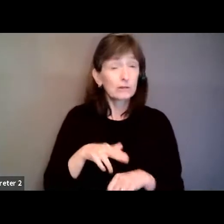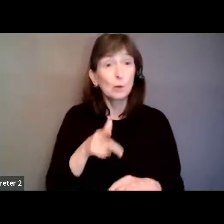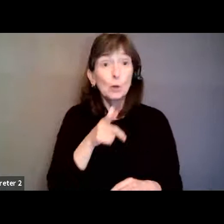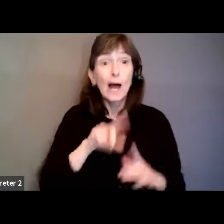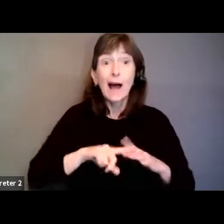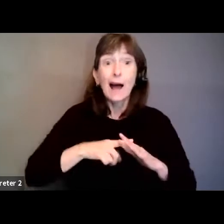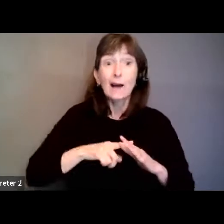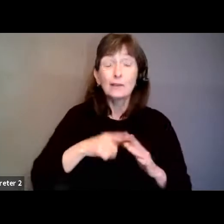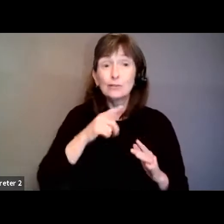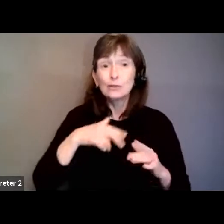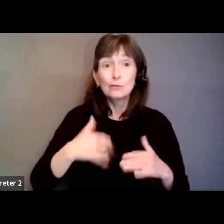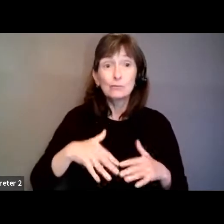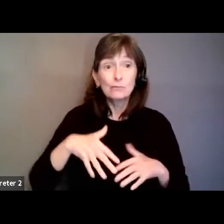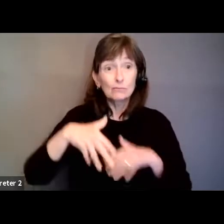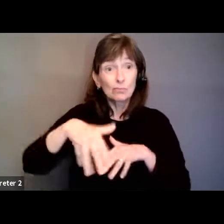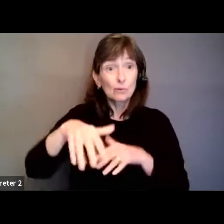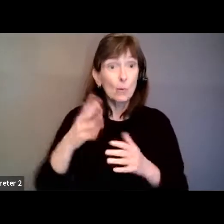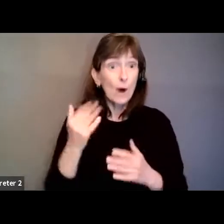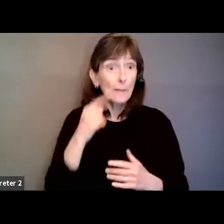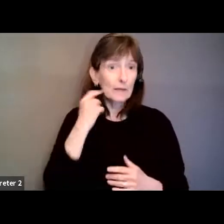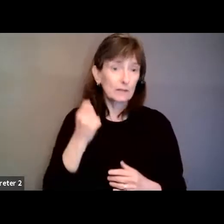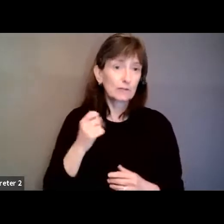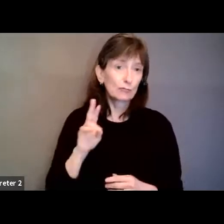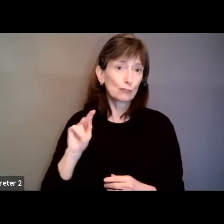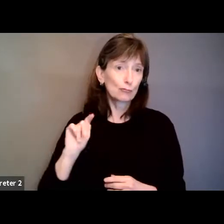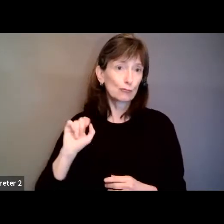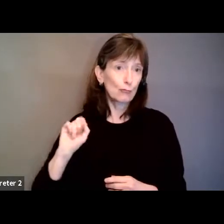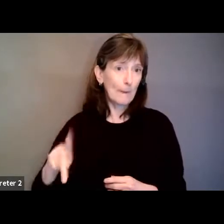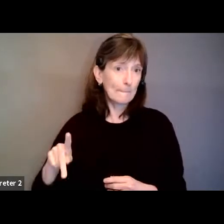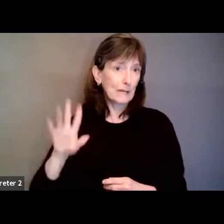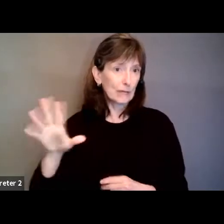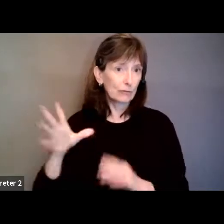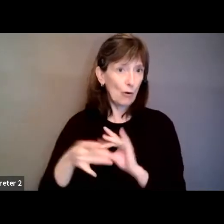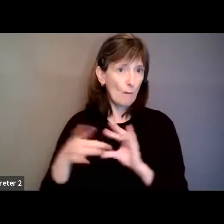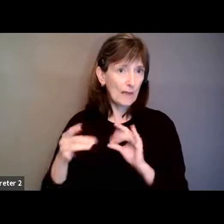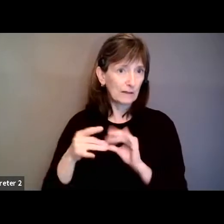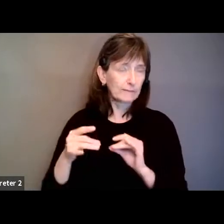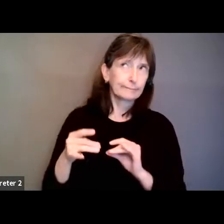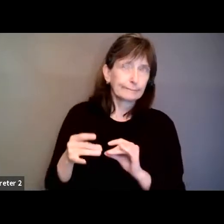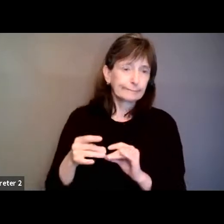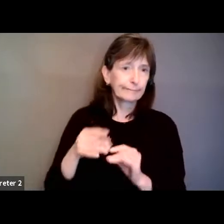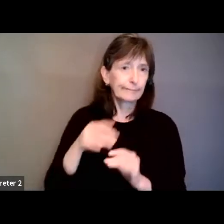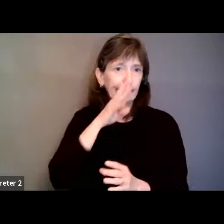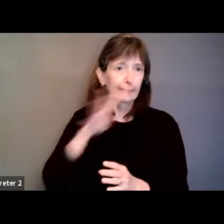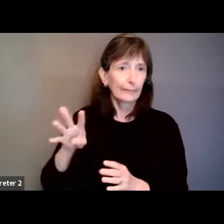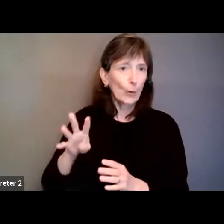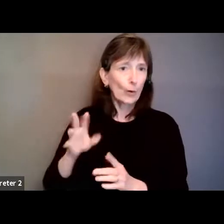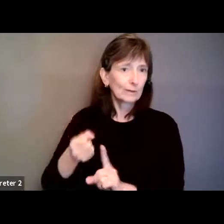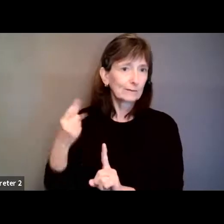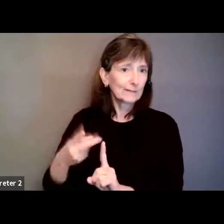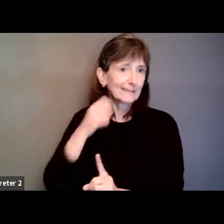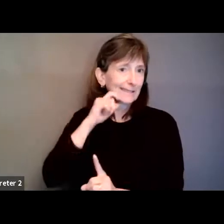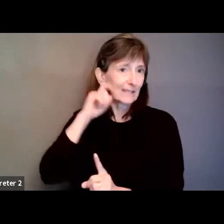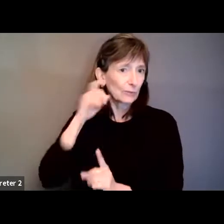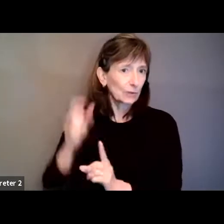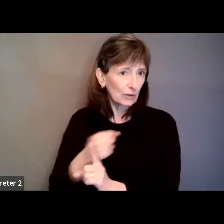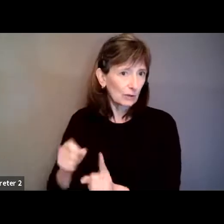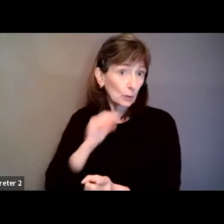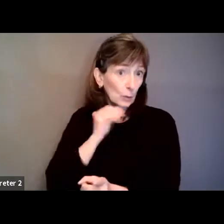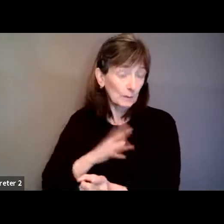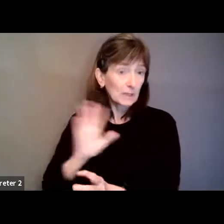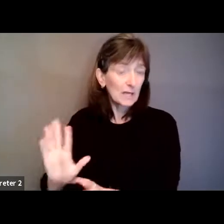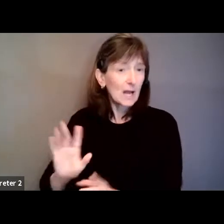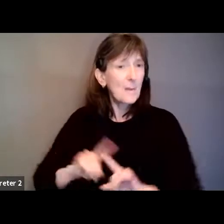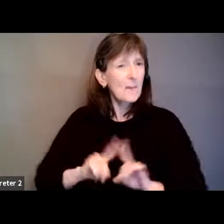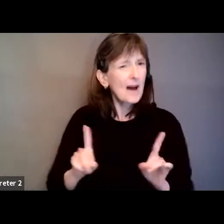blatantly encouraged the sexual assault of women. But I felt it was about so much more than that, because at its core,